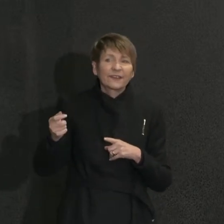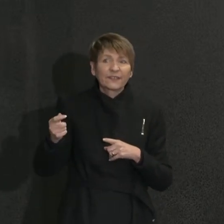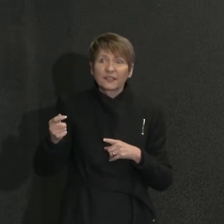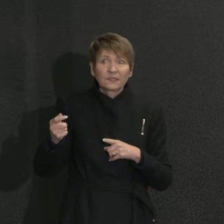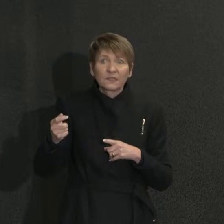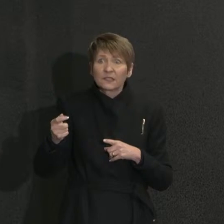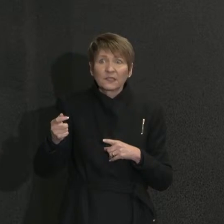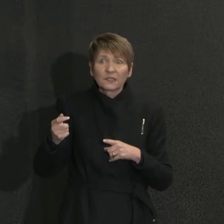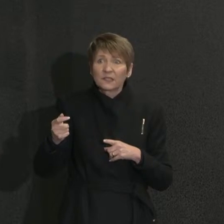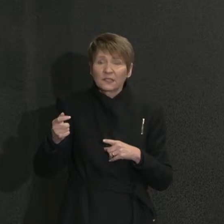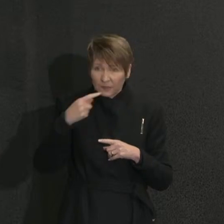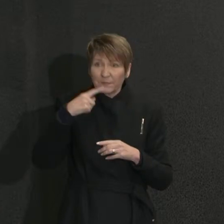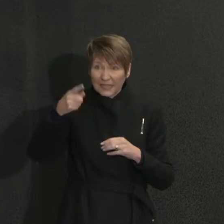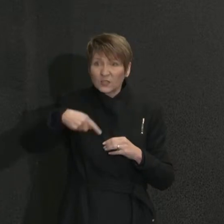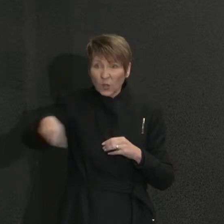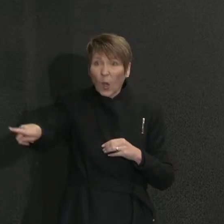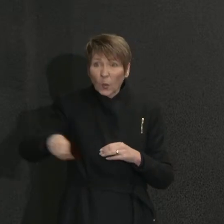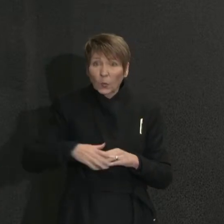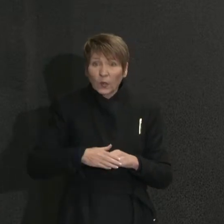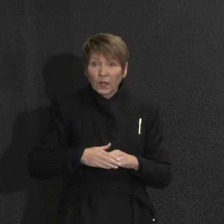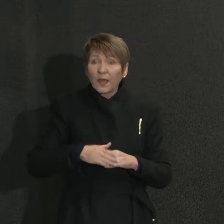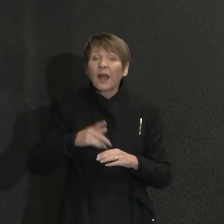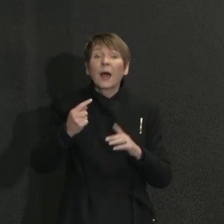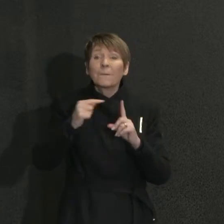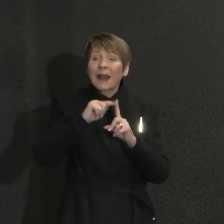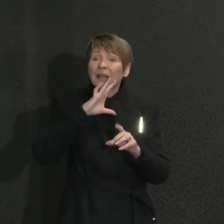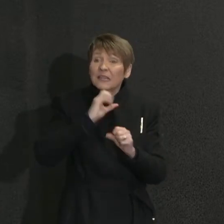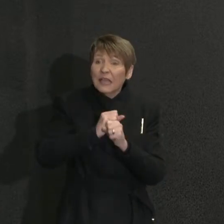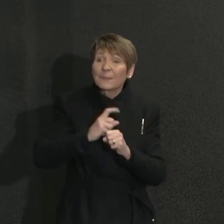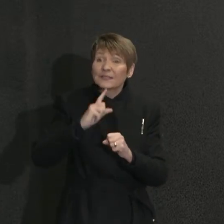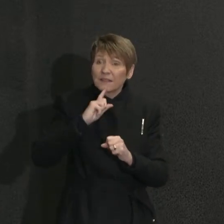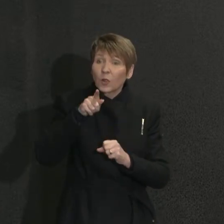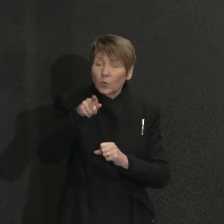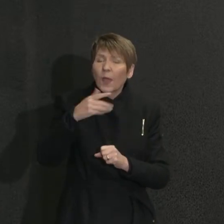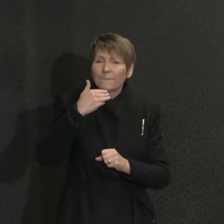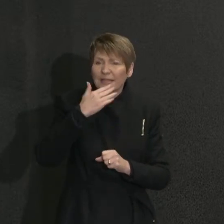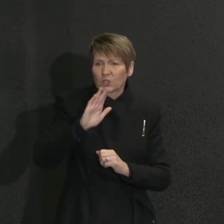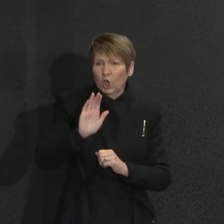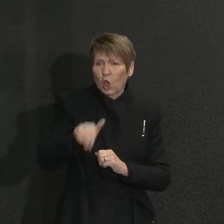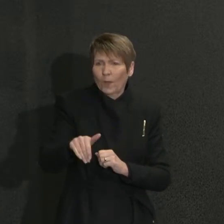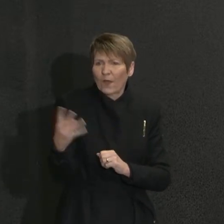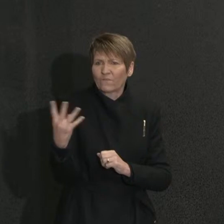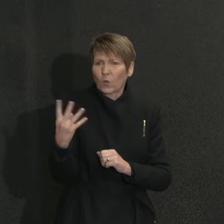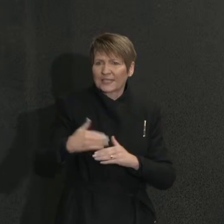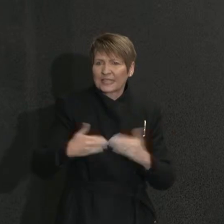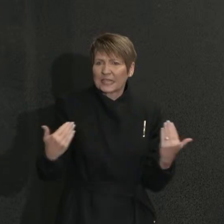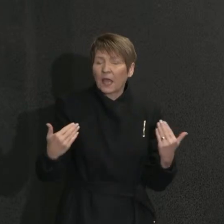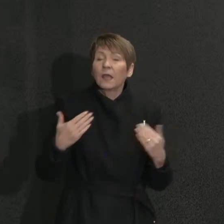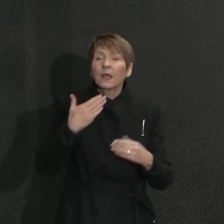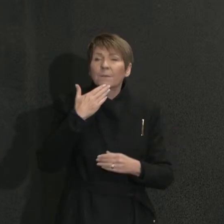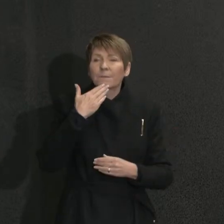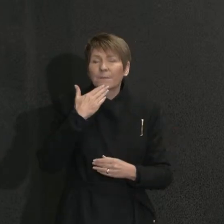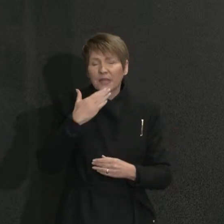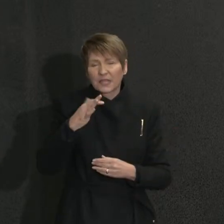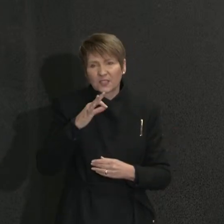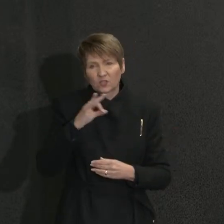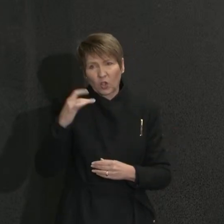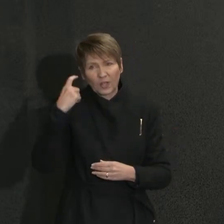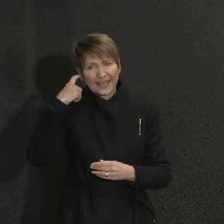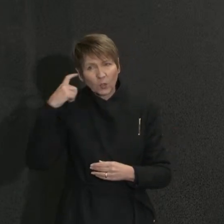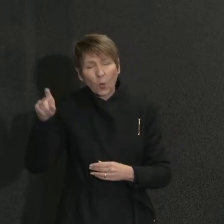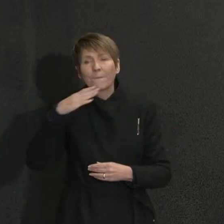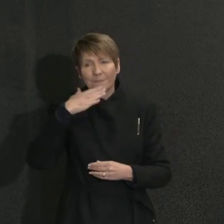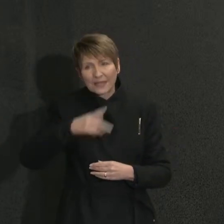people to isolate and we're telling you to isolate, you have to isolate. That is the single most important thing to do, and that is the single most important thing we have to secure. Why